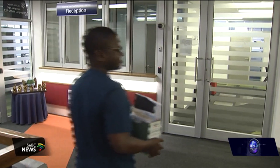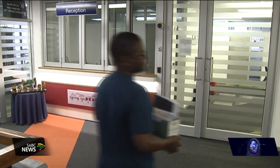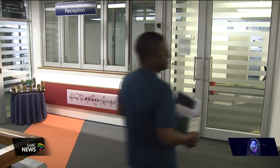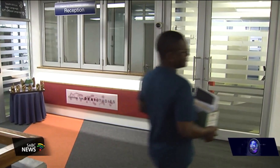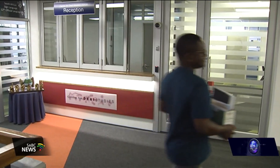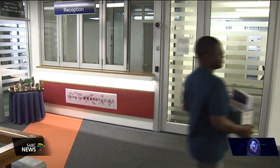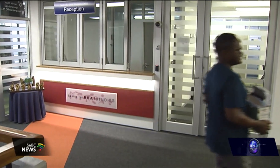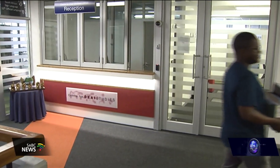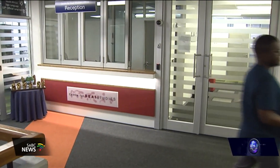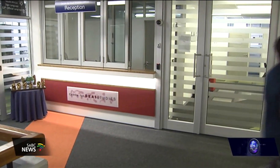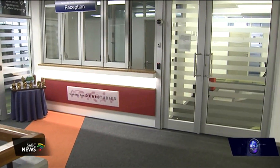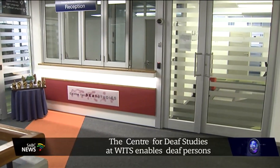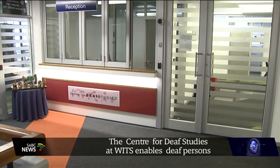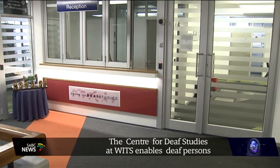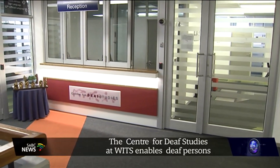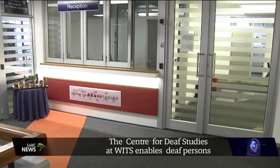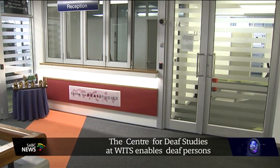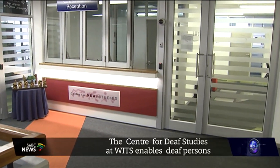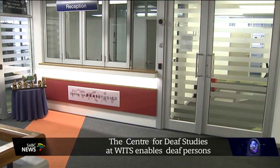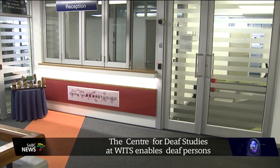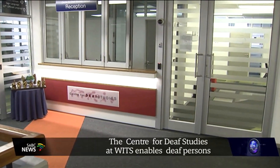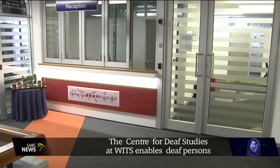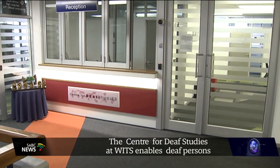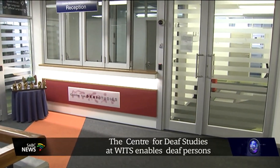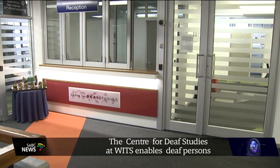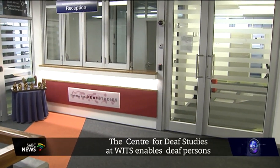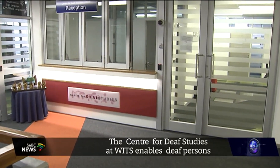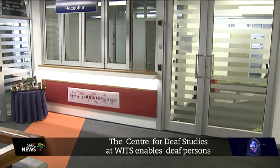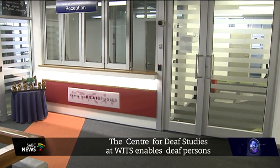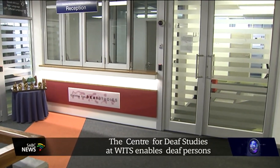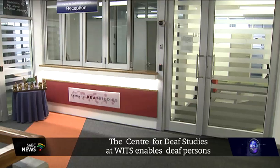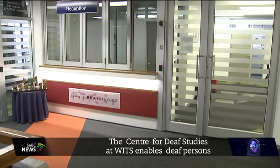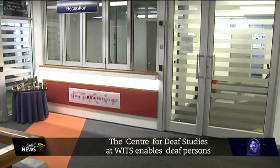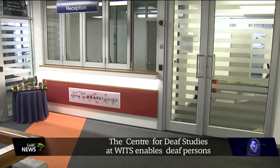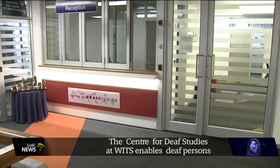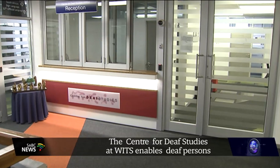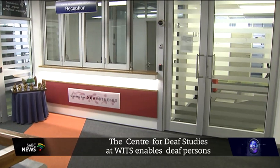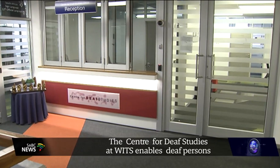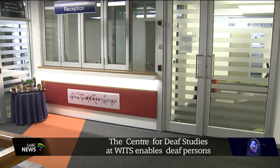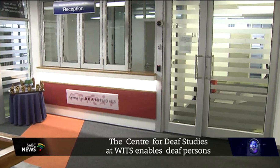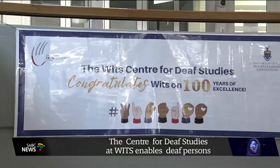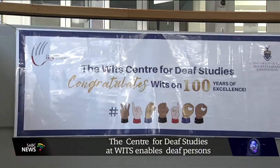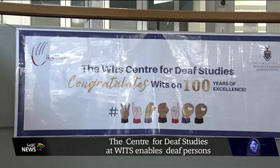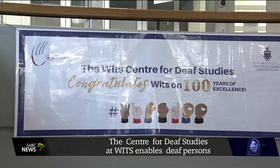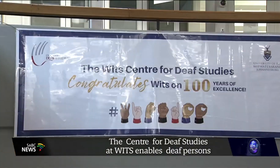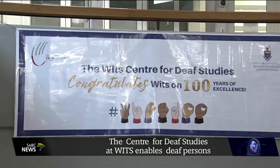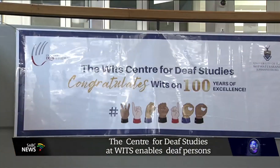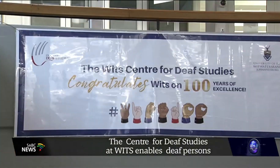The Center for Deaf Studies at Wits University e amohela ditholo tse batlang ho ntshetsa thuto ya